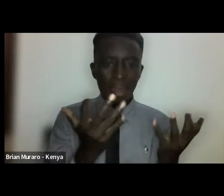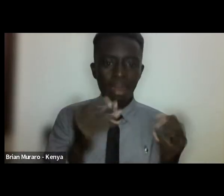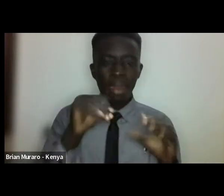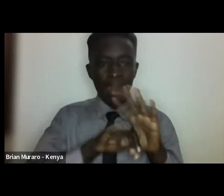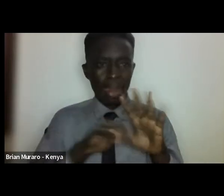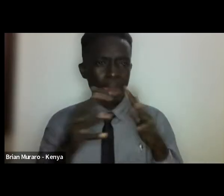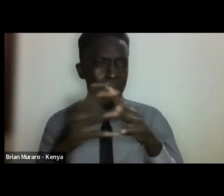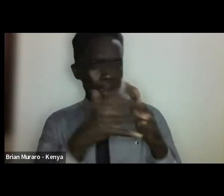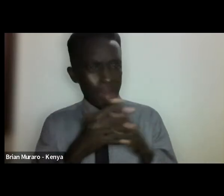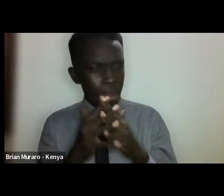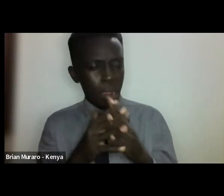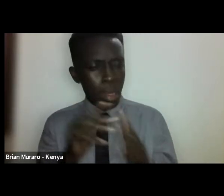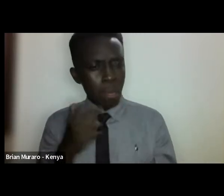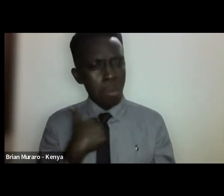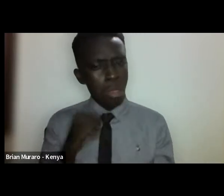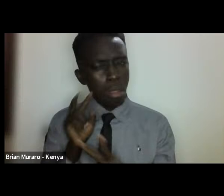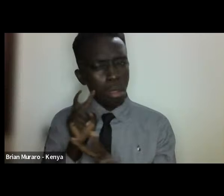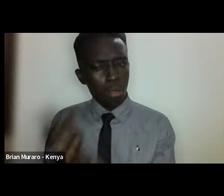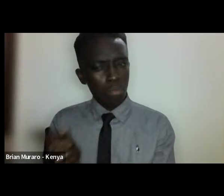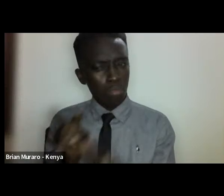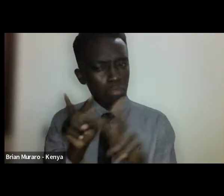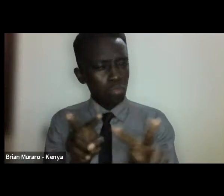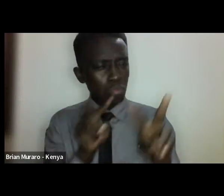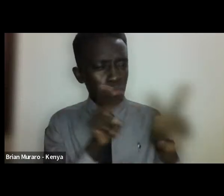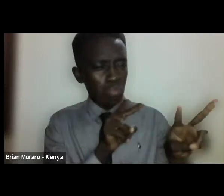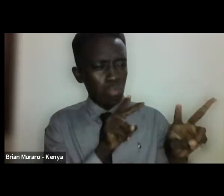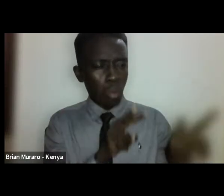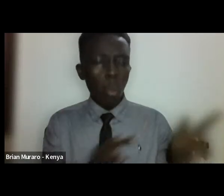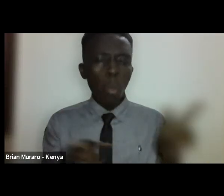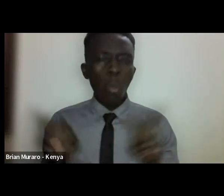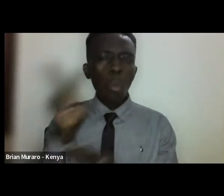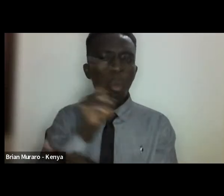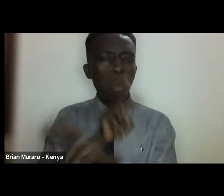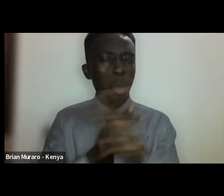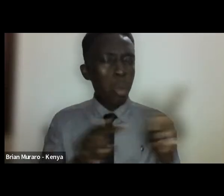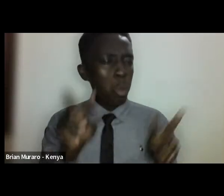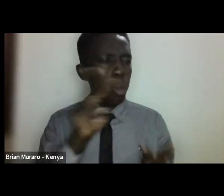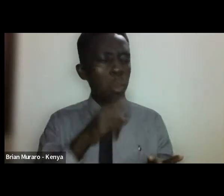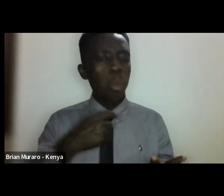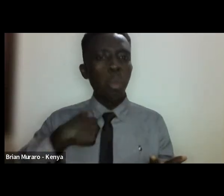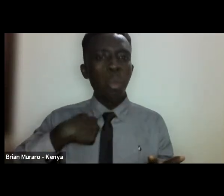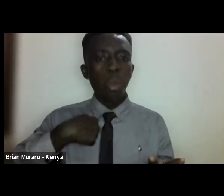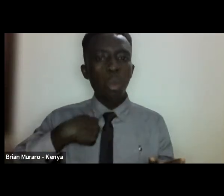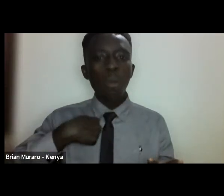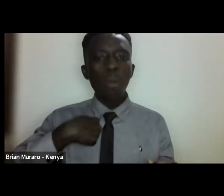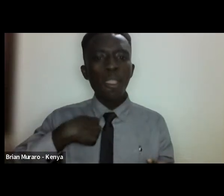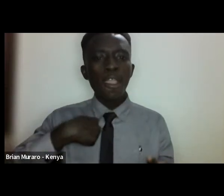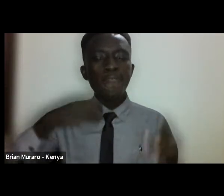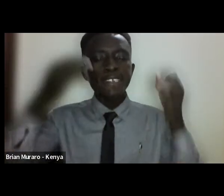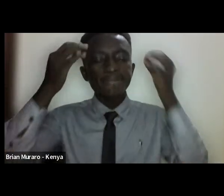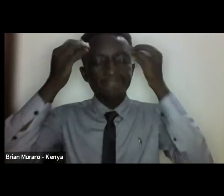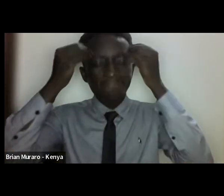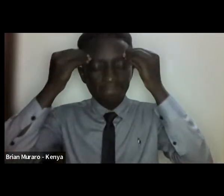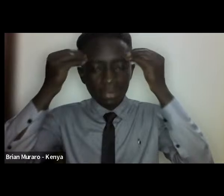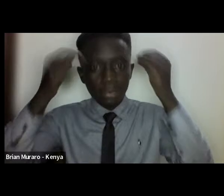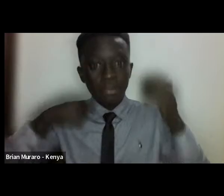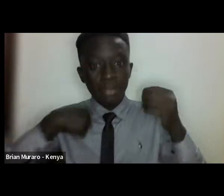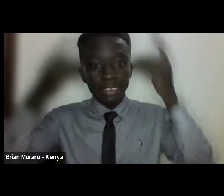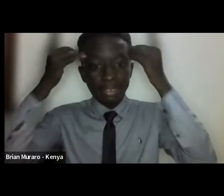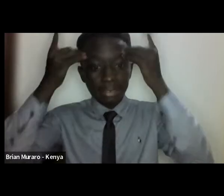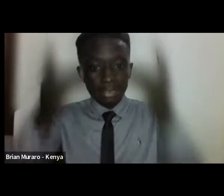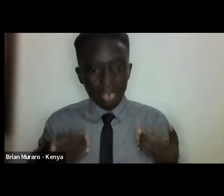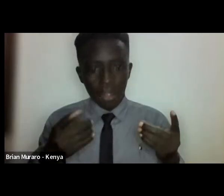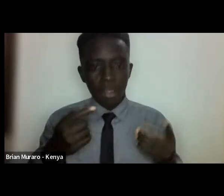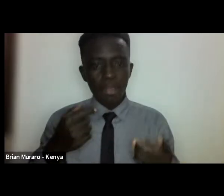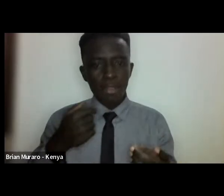at this and I decided, well, I need to develop an alternative pedagogy. I need